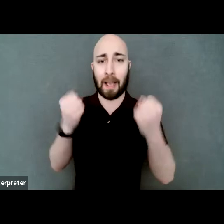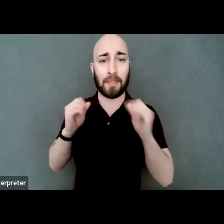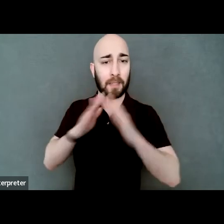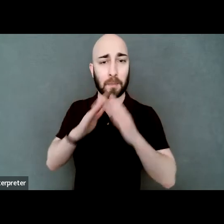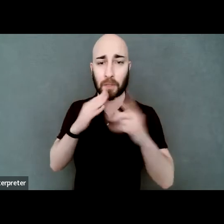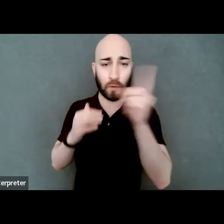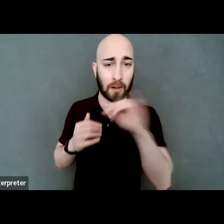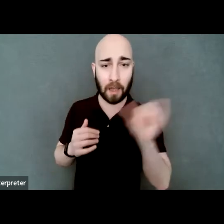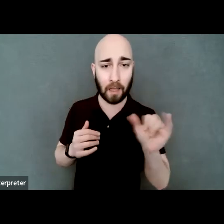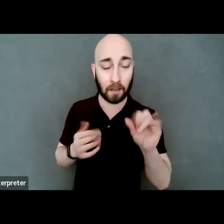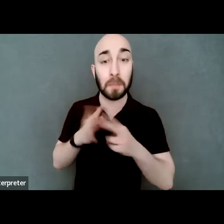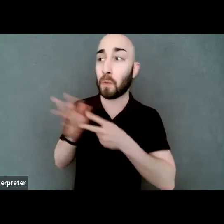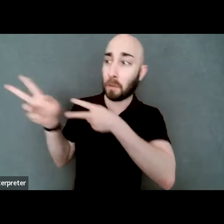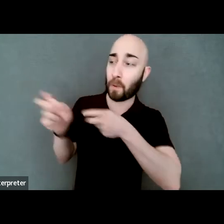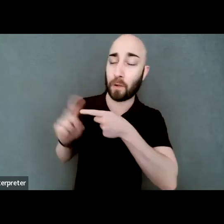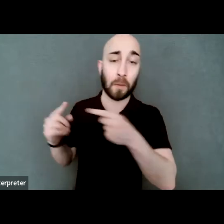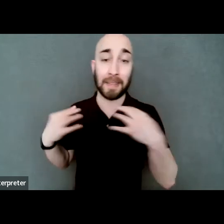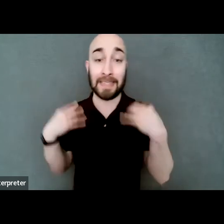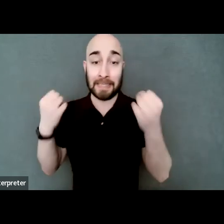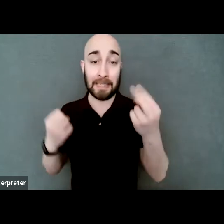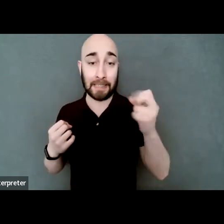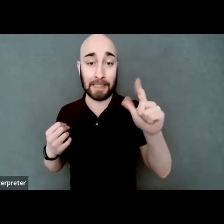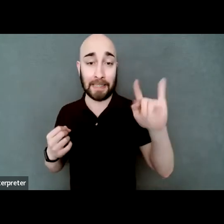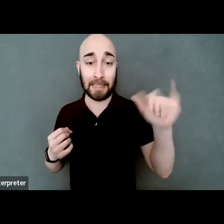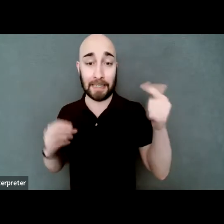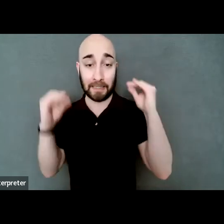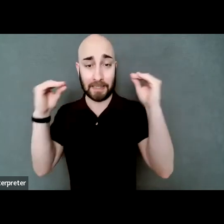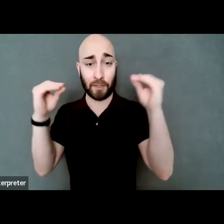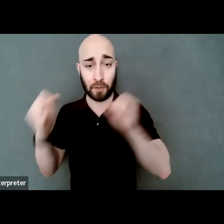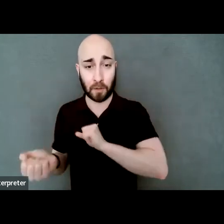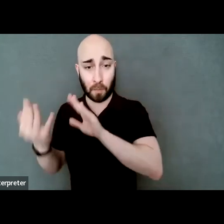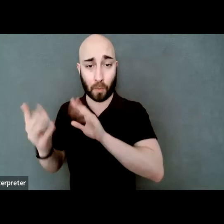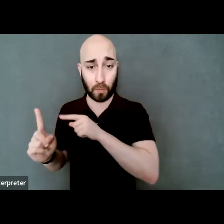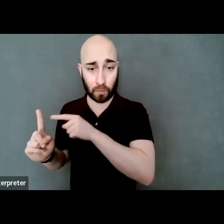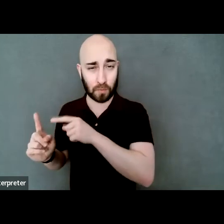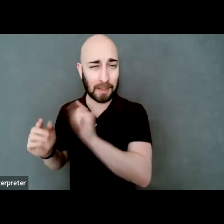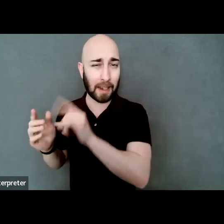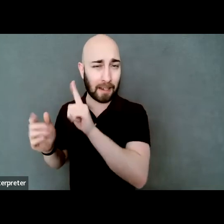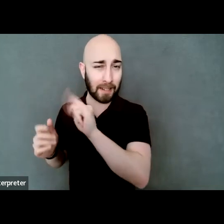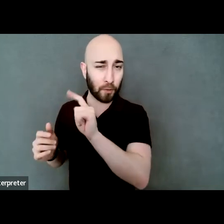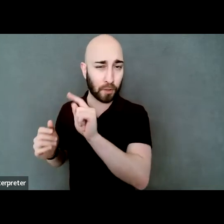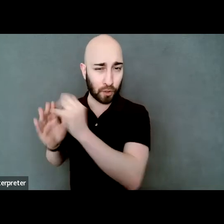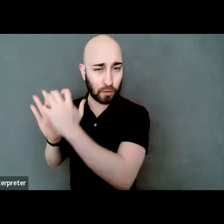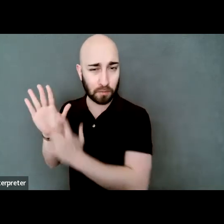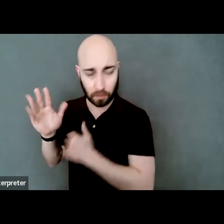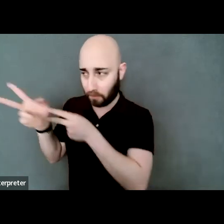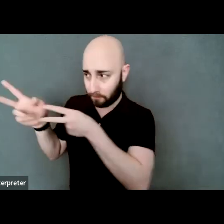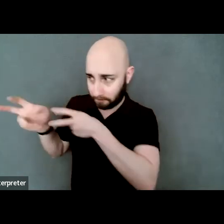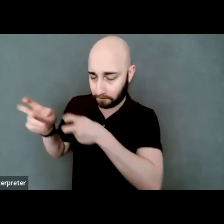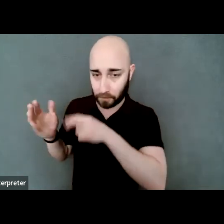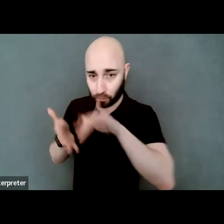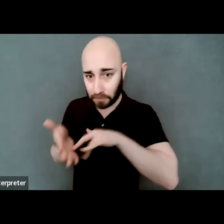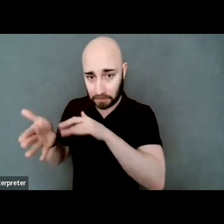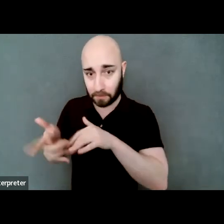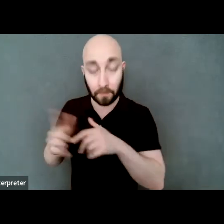healing pedagogy literature. We, as a group, for every PDD, we as a group